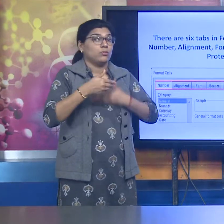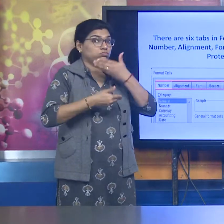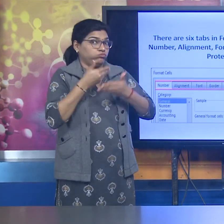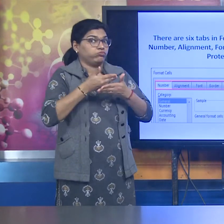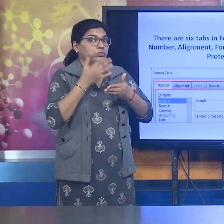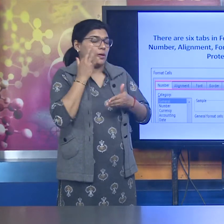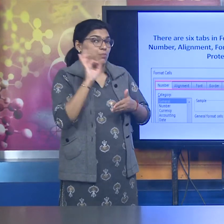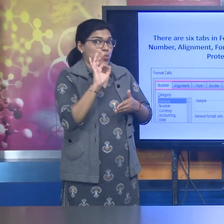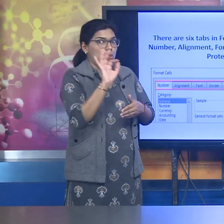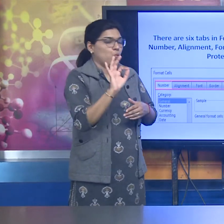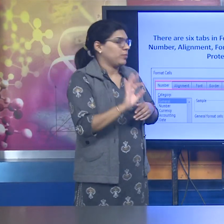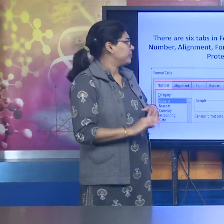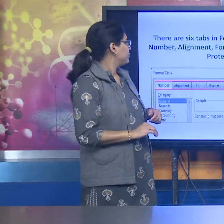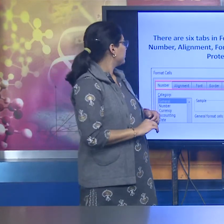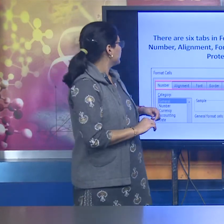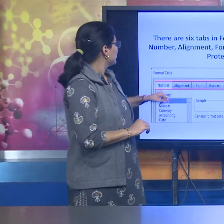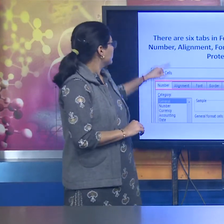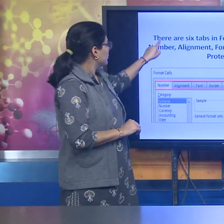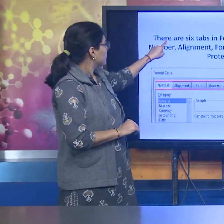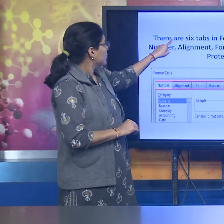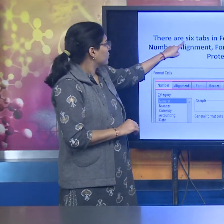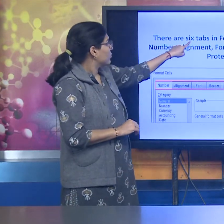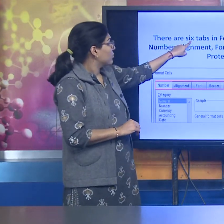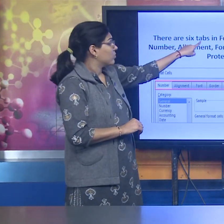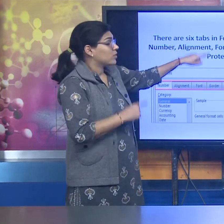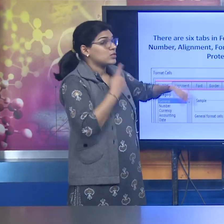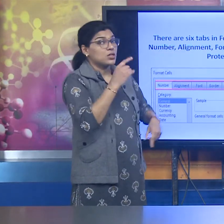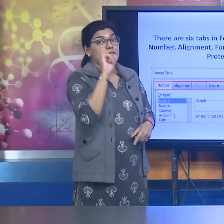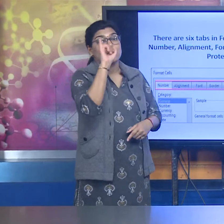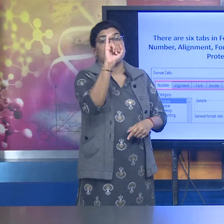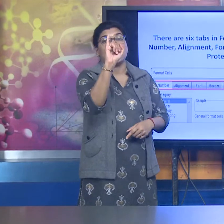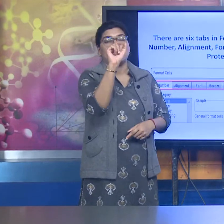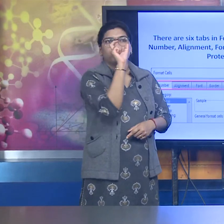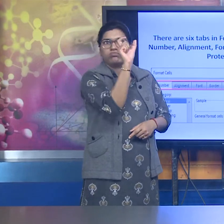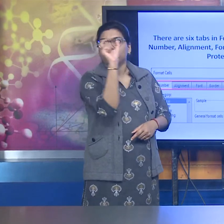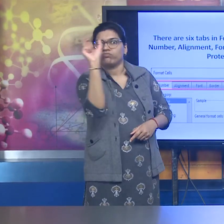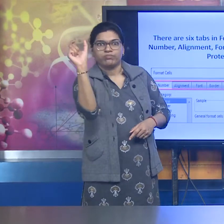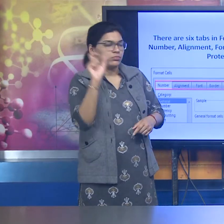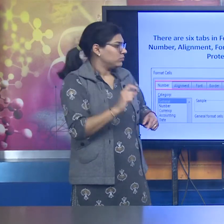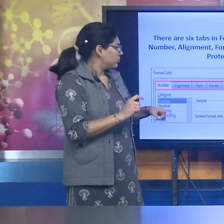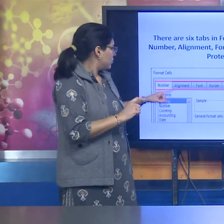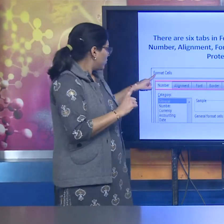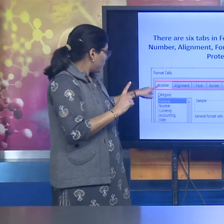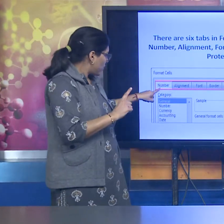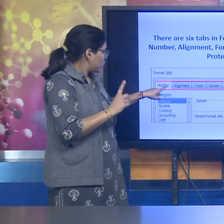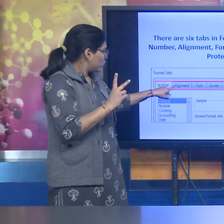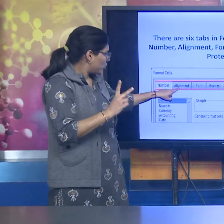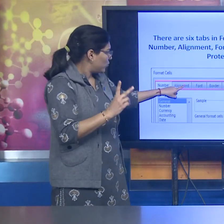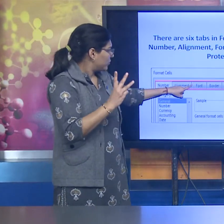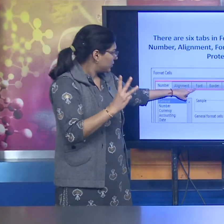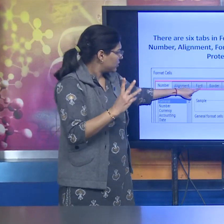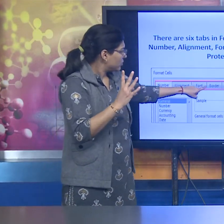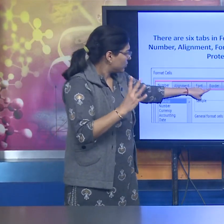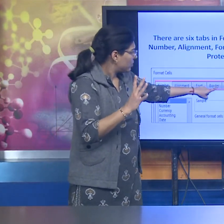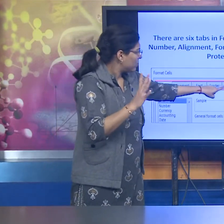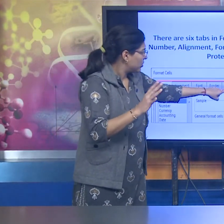Now, I'll teach you an important point. There are 6 tabs